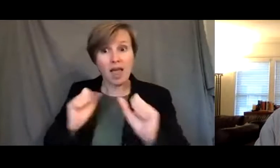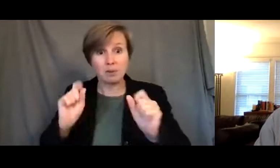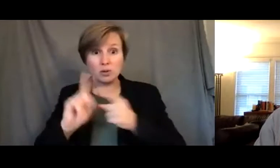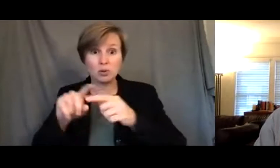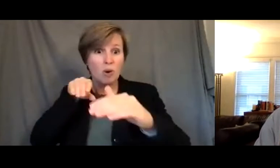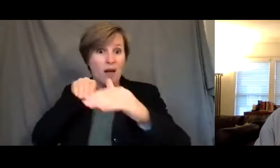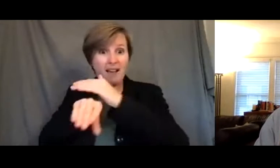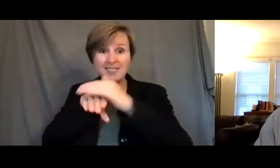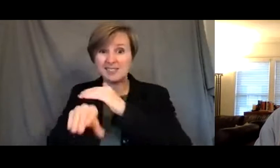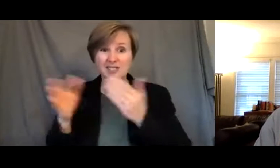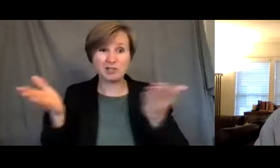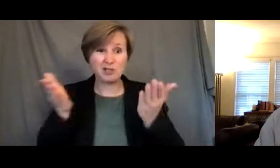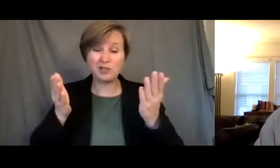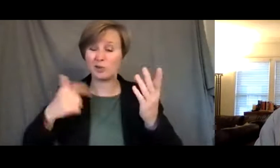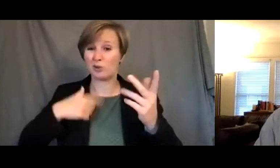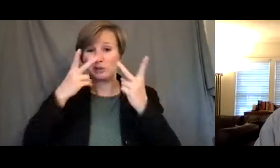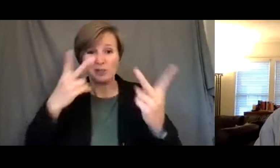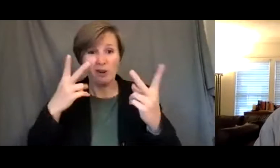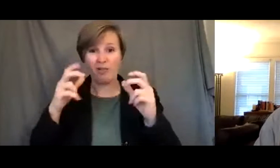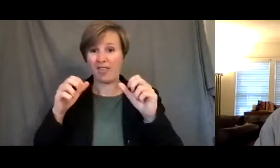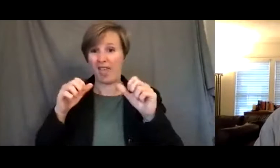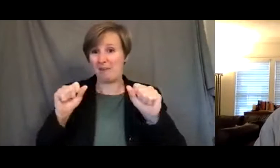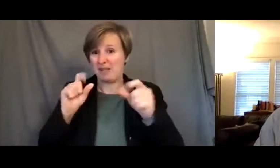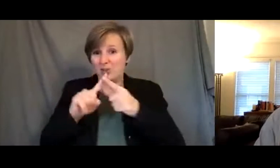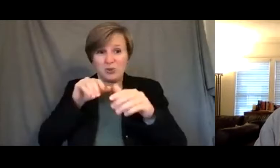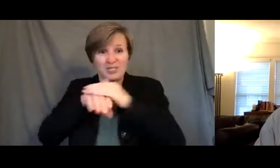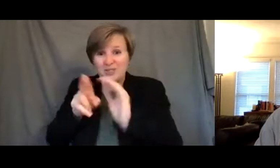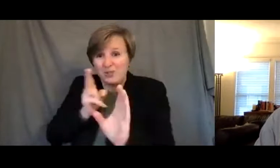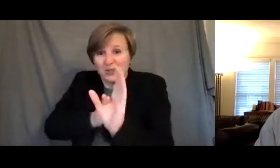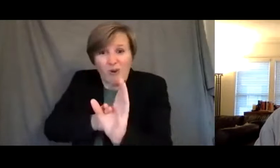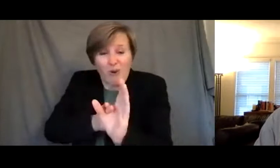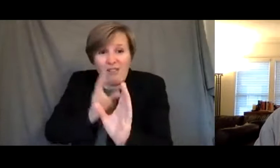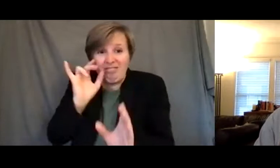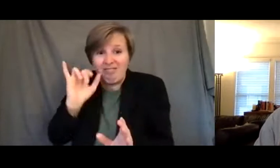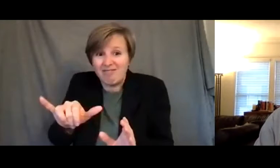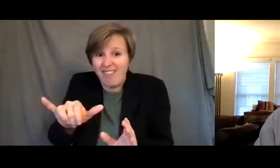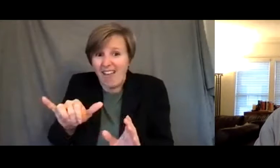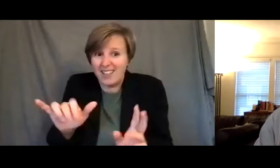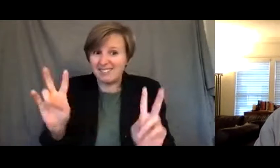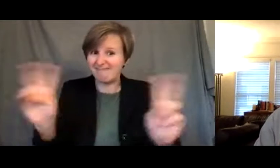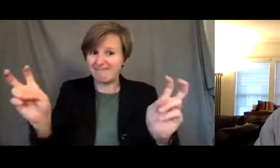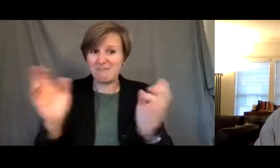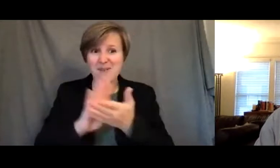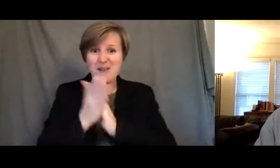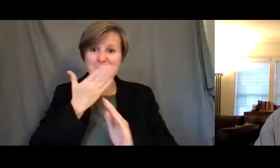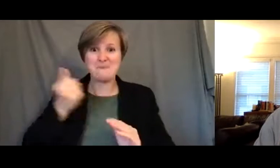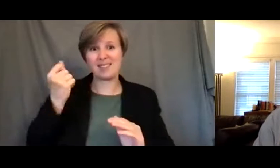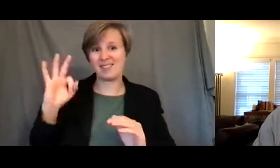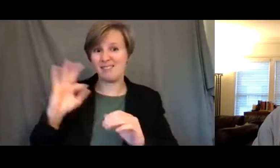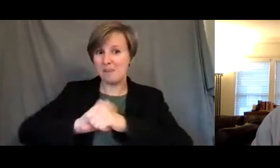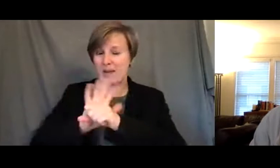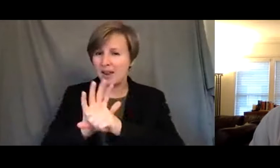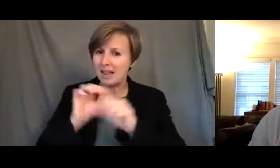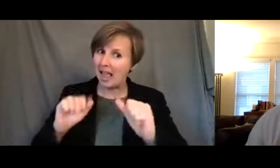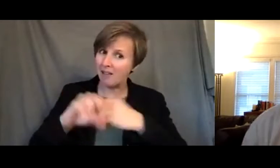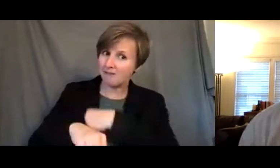grow greatly. So we would love your thoughts on how we keep that best of the pandemic, if you'll allow us the phrase, and make sure that virtual access to